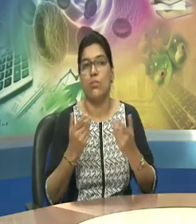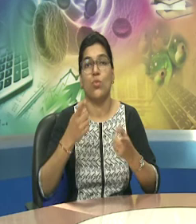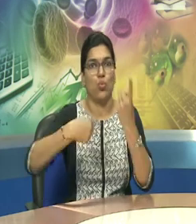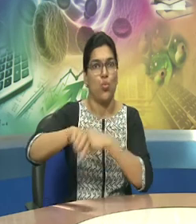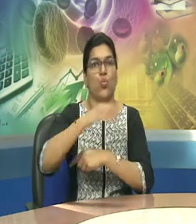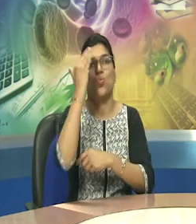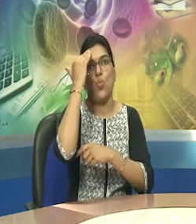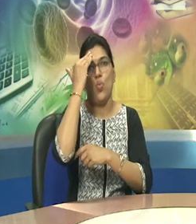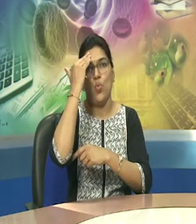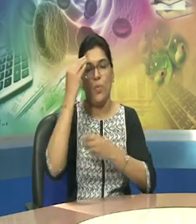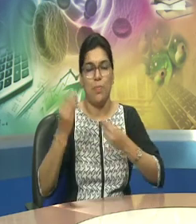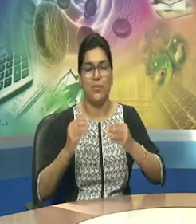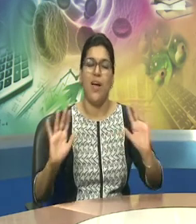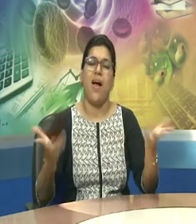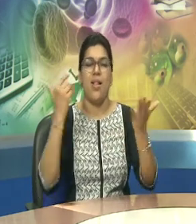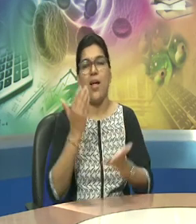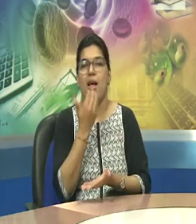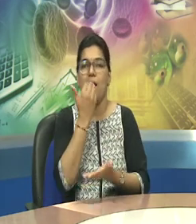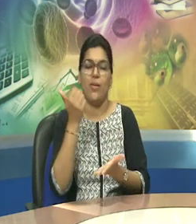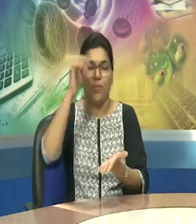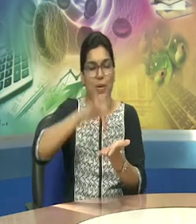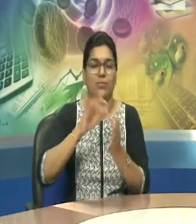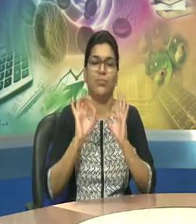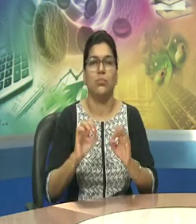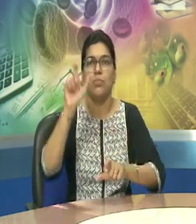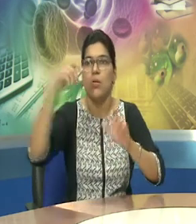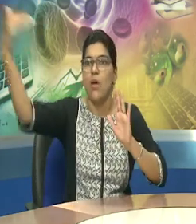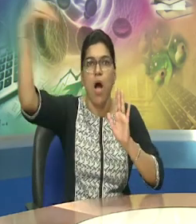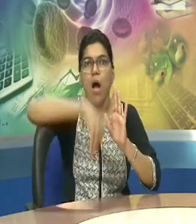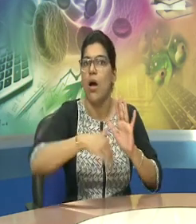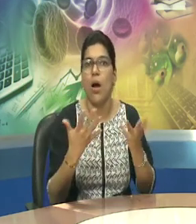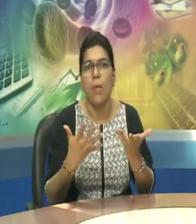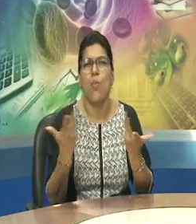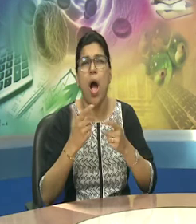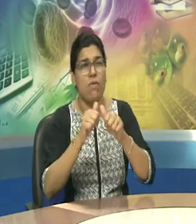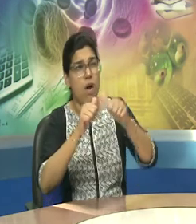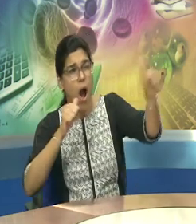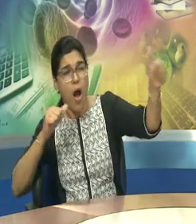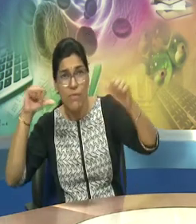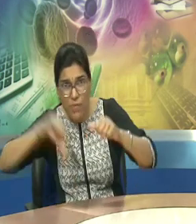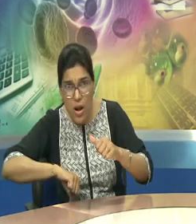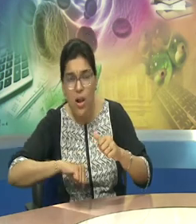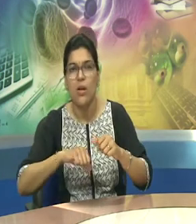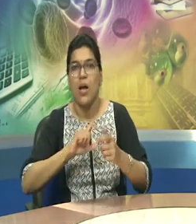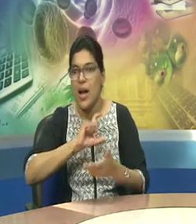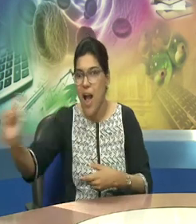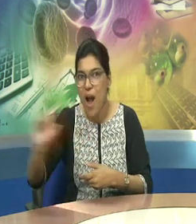Location of the business. While deciding the location, the entrepreneur